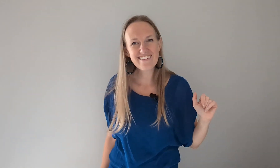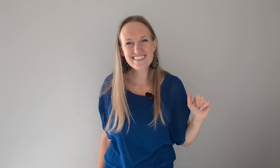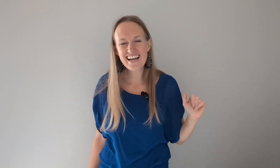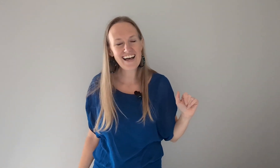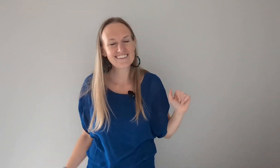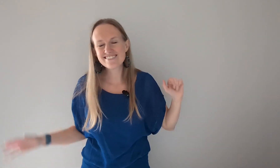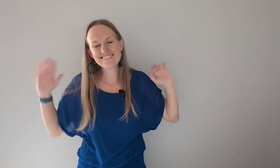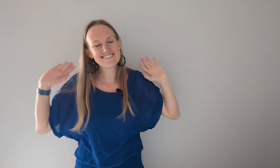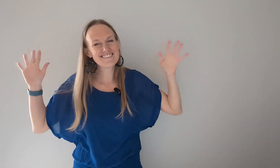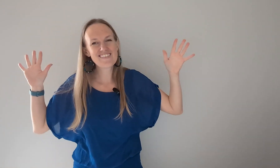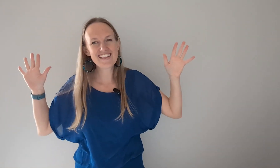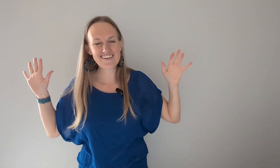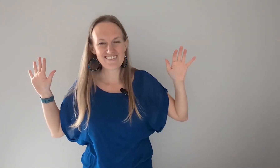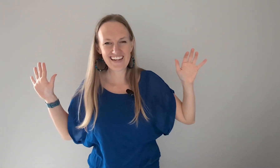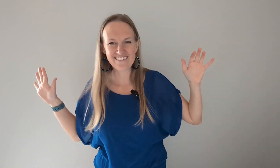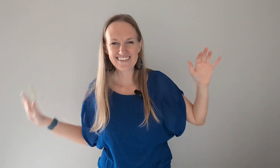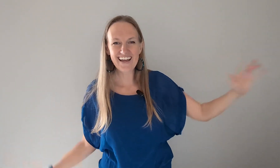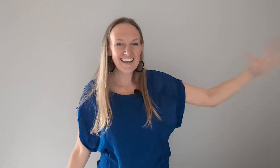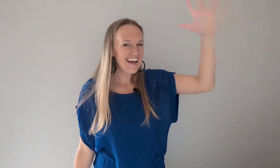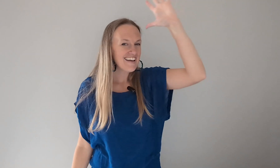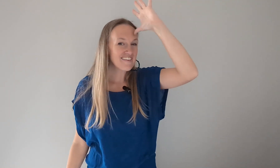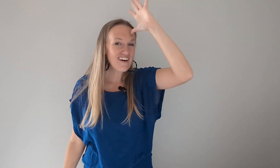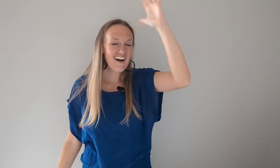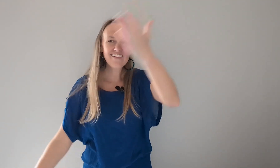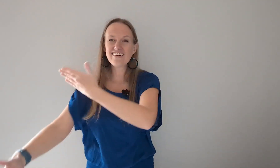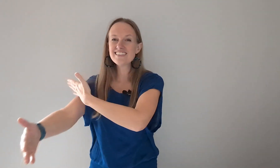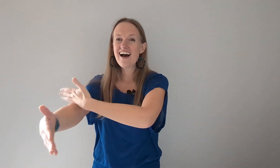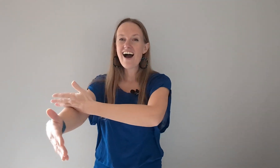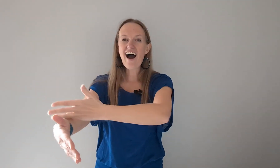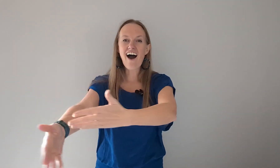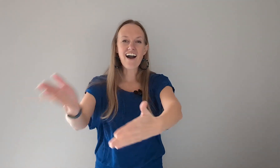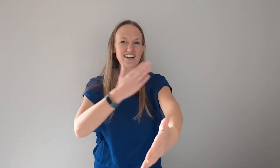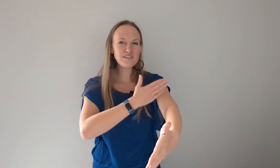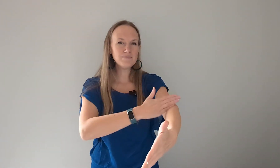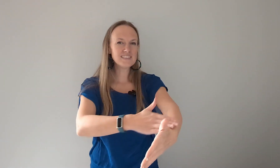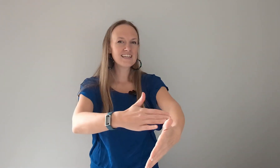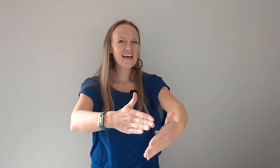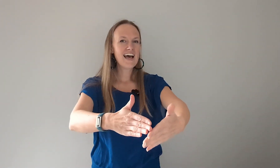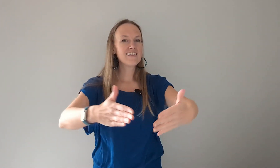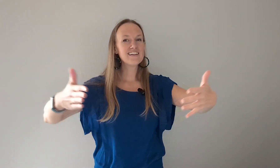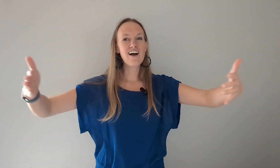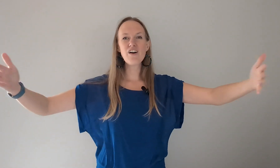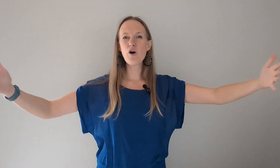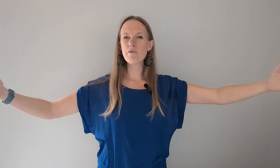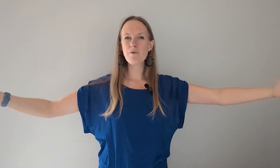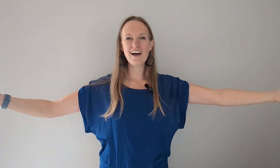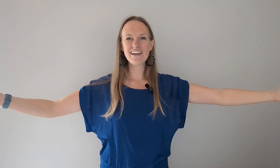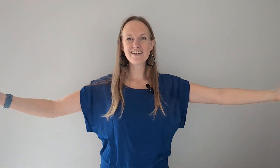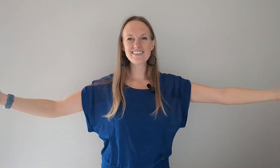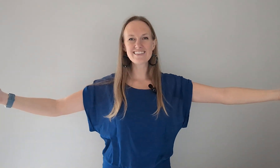or dad, we love him in heaven, okay? The Father's arms, and then are open wide. You're just going to